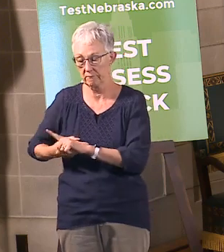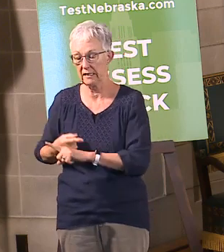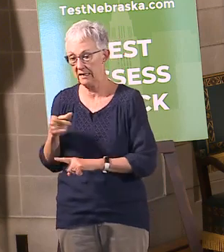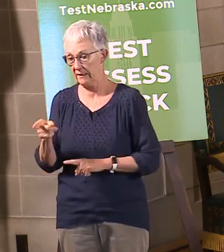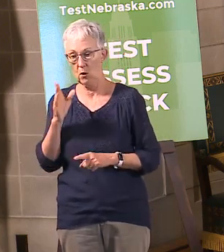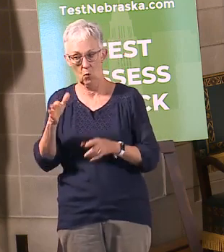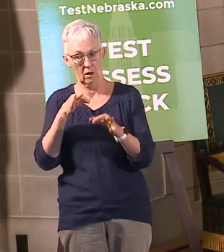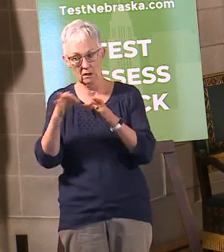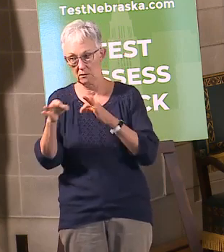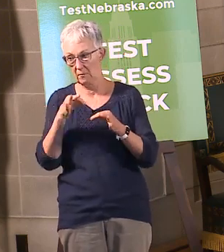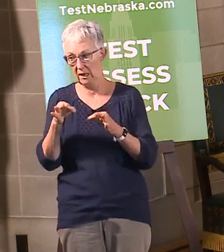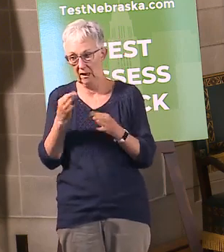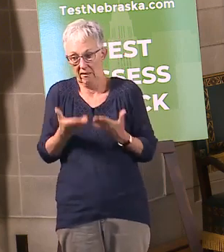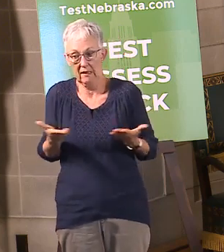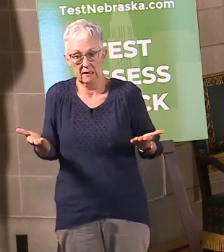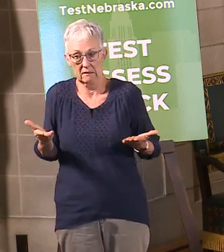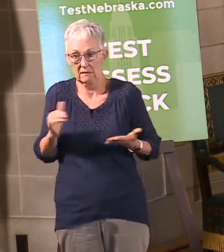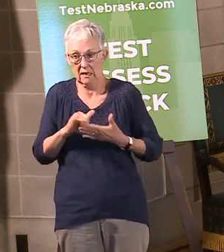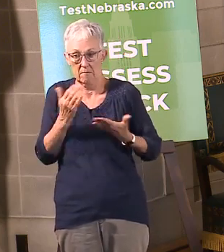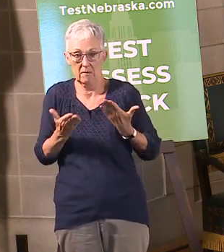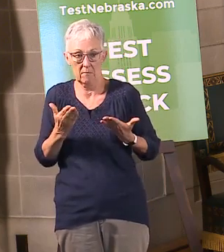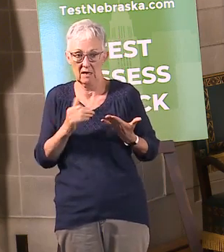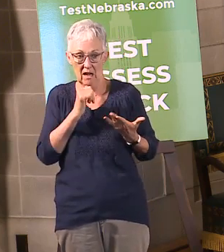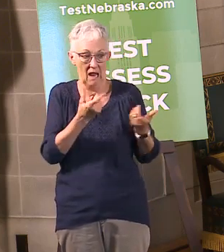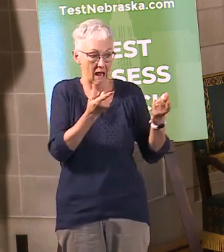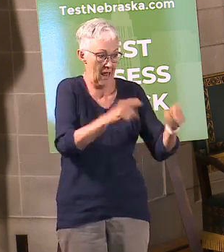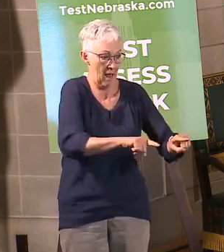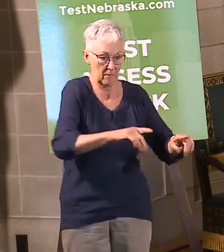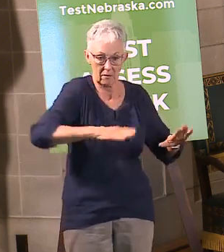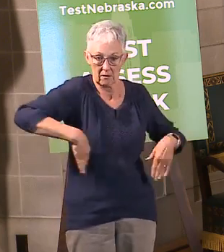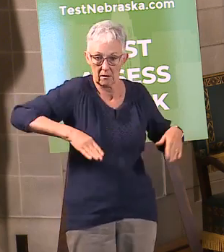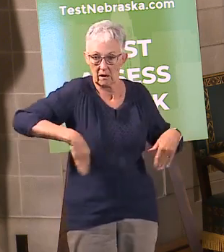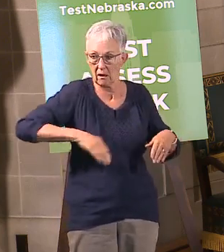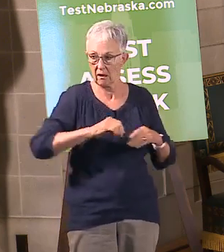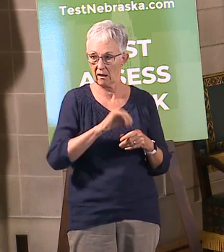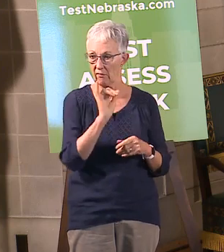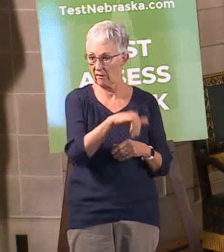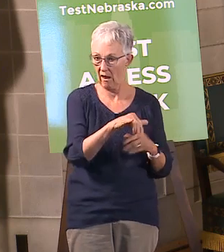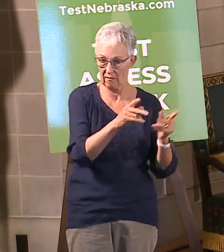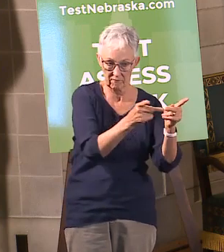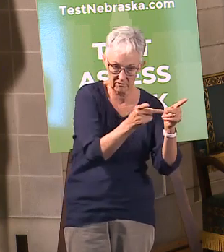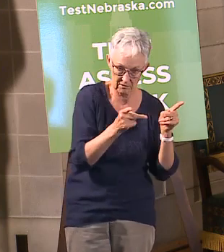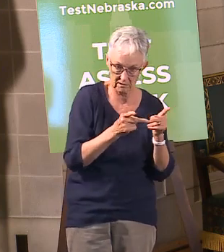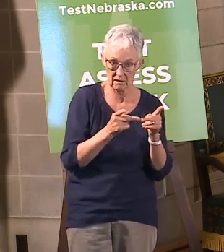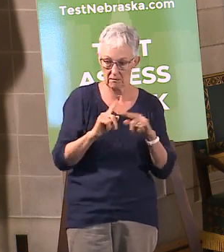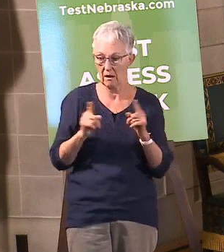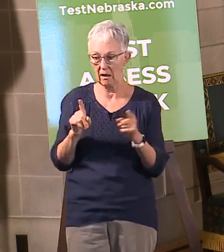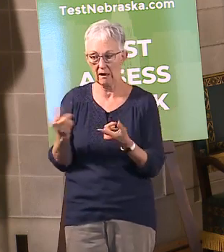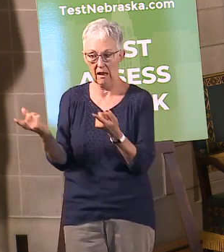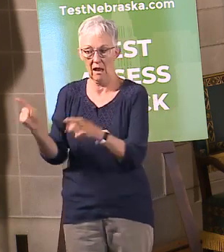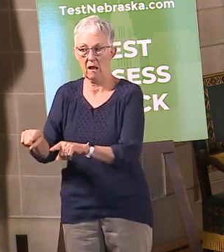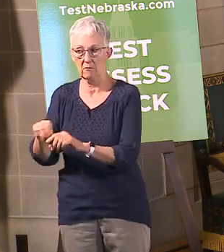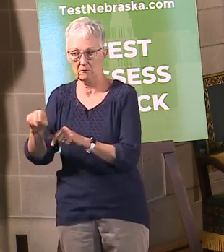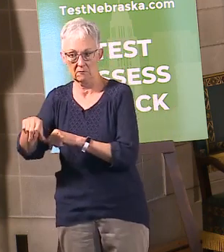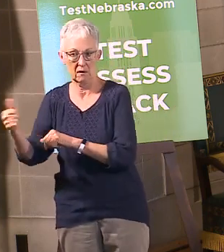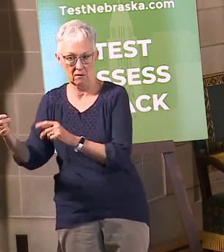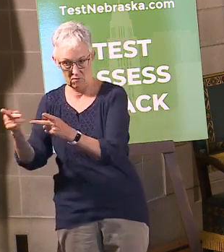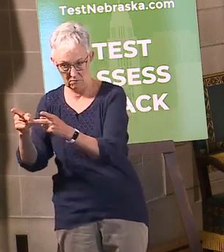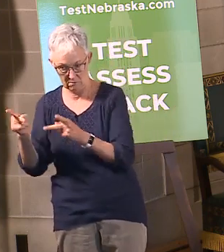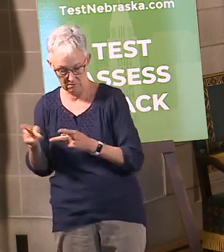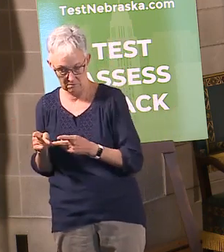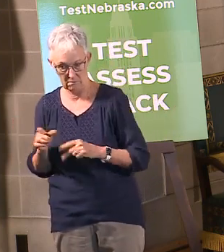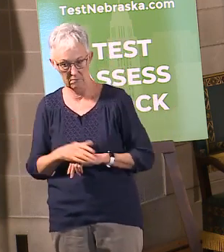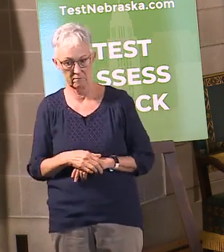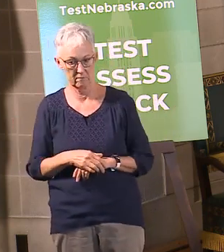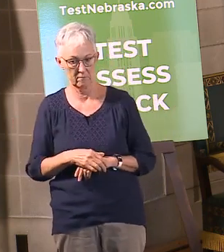occurred in every facility. And most importantly, it aids in the overall effort to combat COVID-19